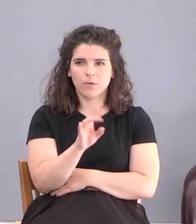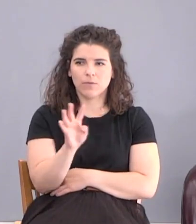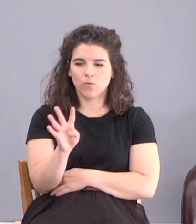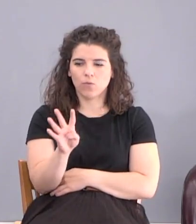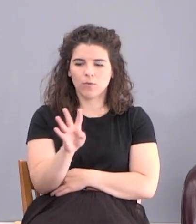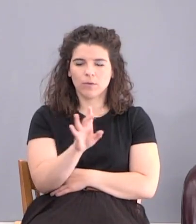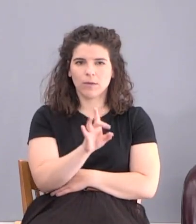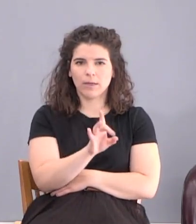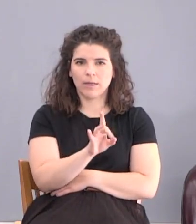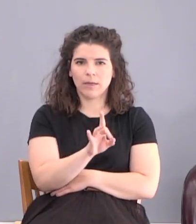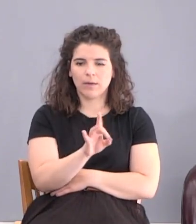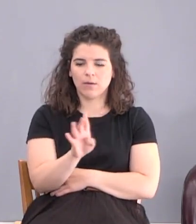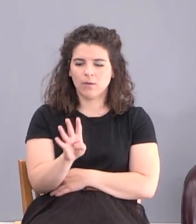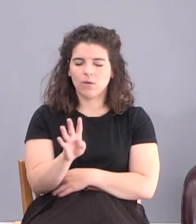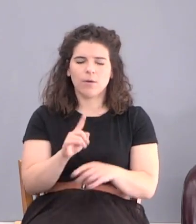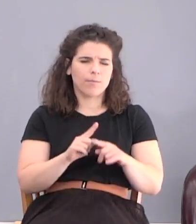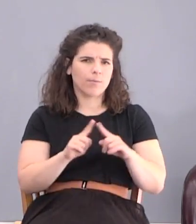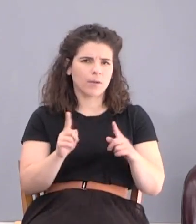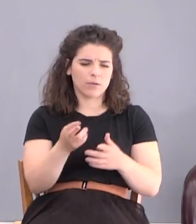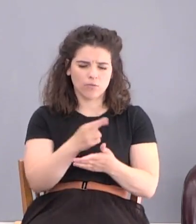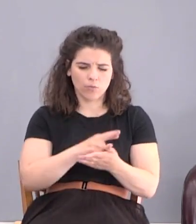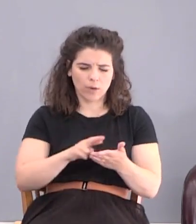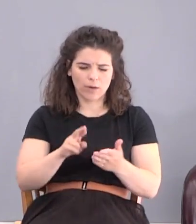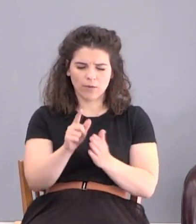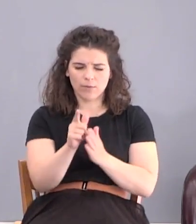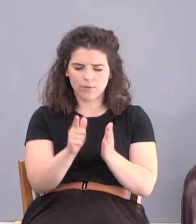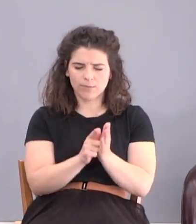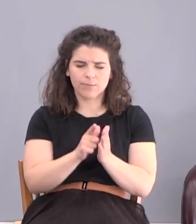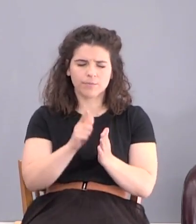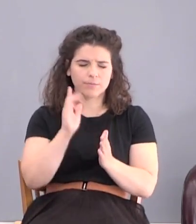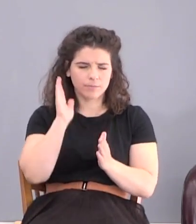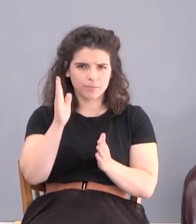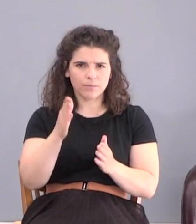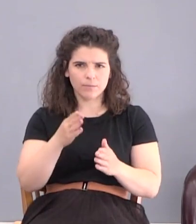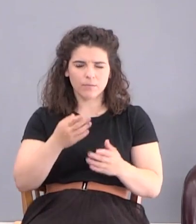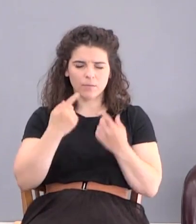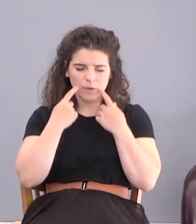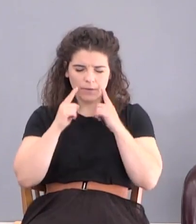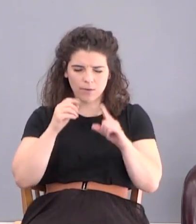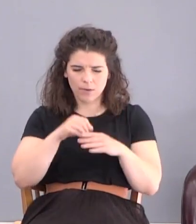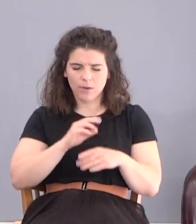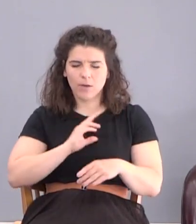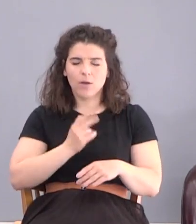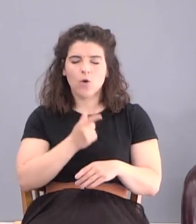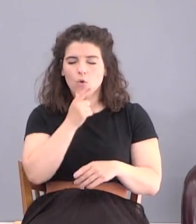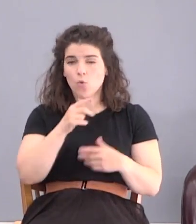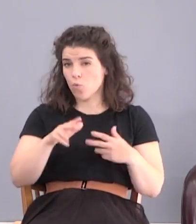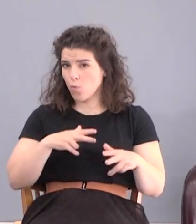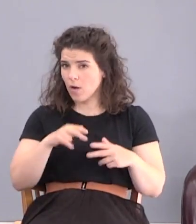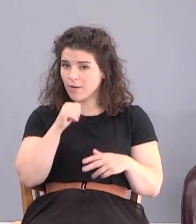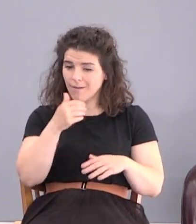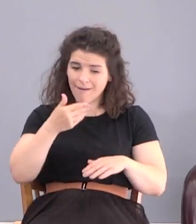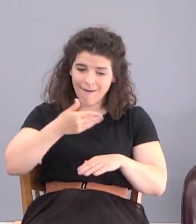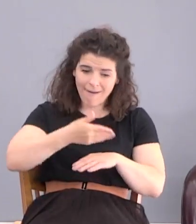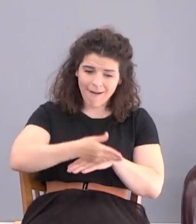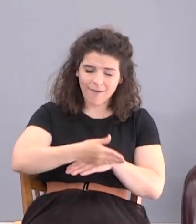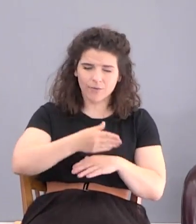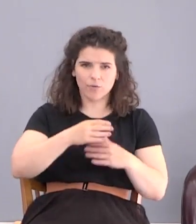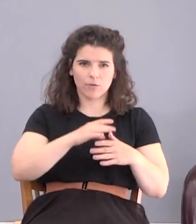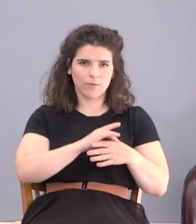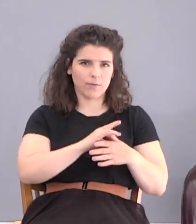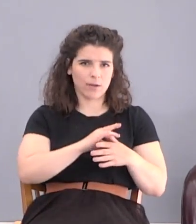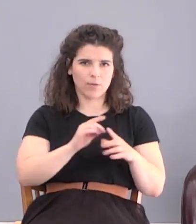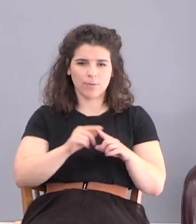4. "That the righteousness of the law might be fulfilled in us, who walk not after the flesh, but after the